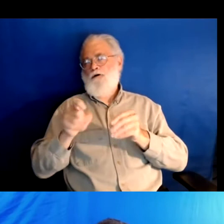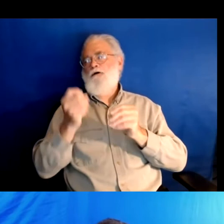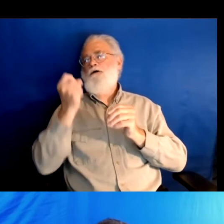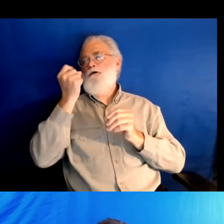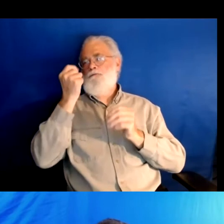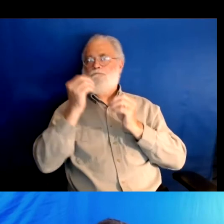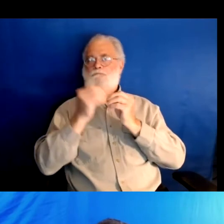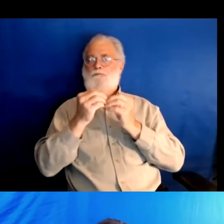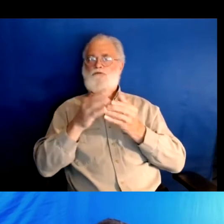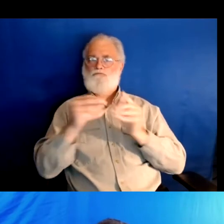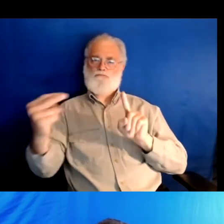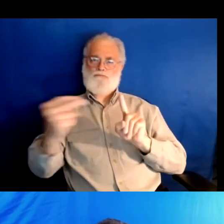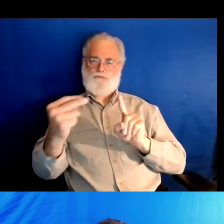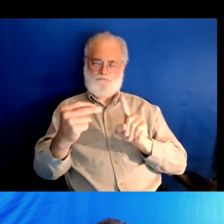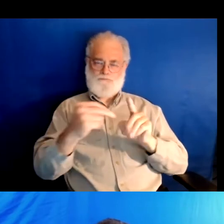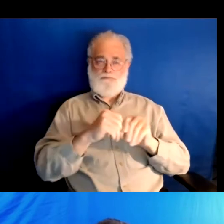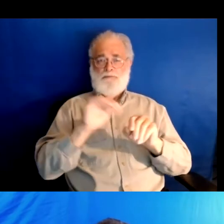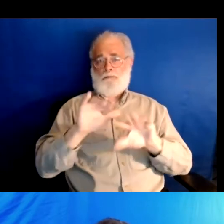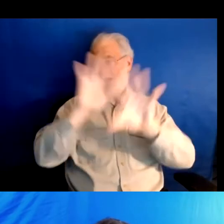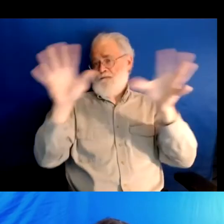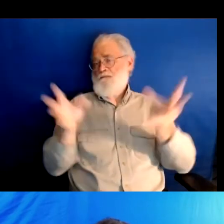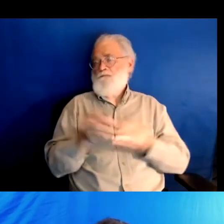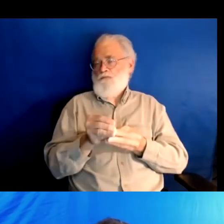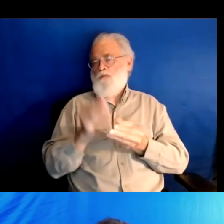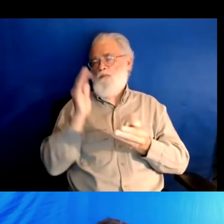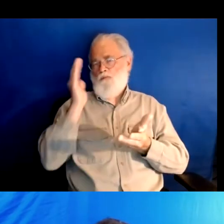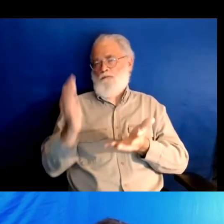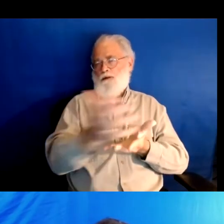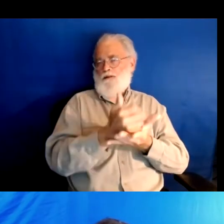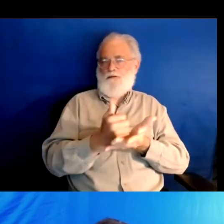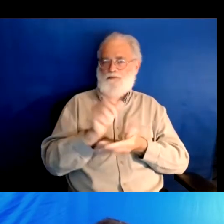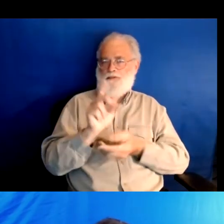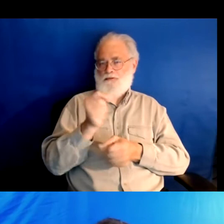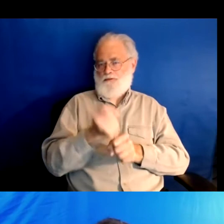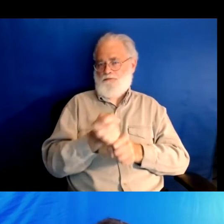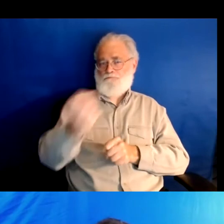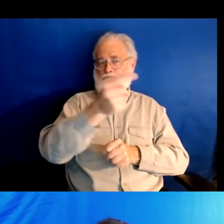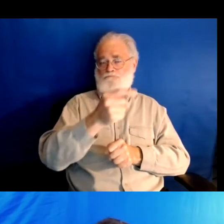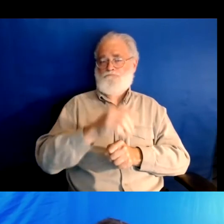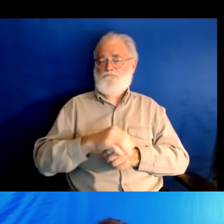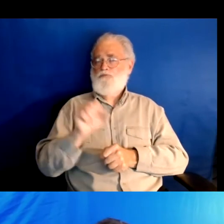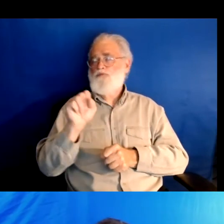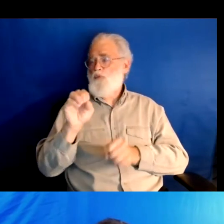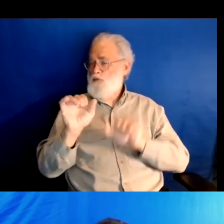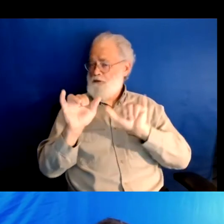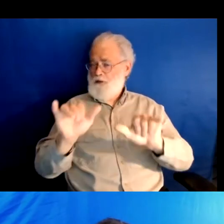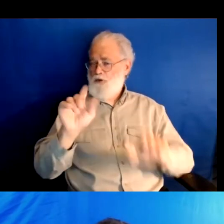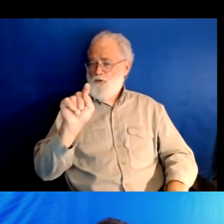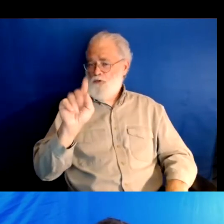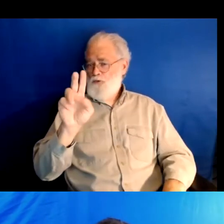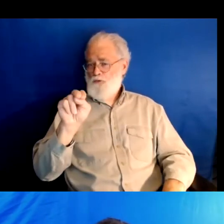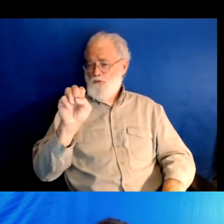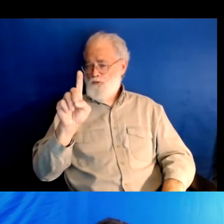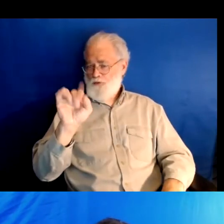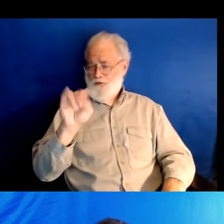questions that before, and then maybe adding some more questions from their perspective, and then get an overall picture of the data for next